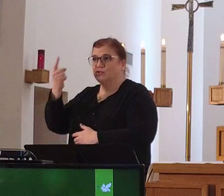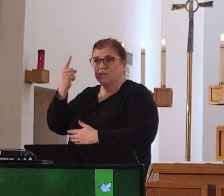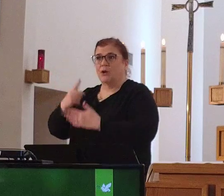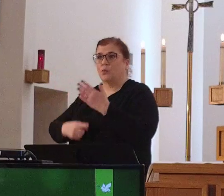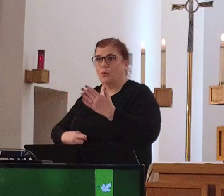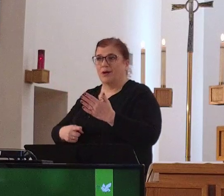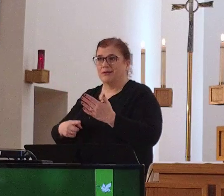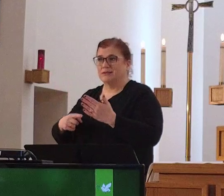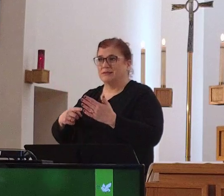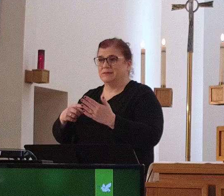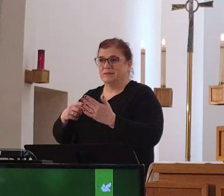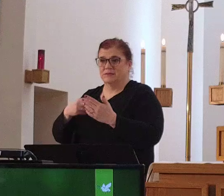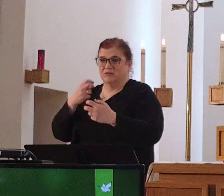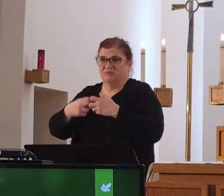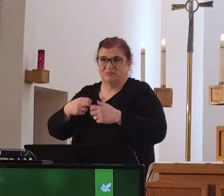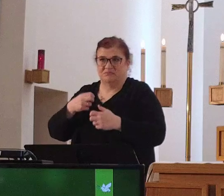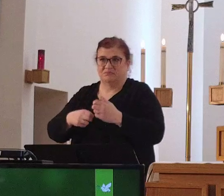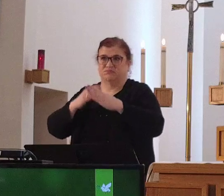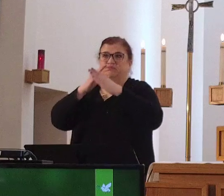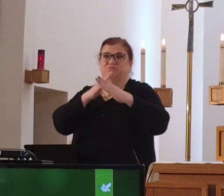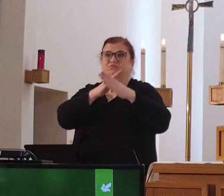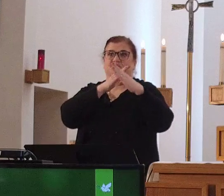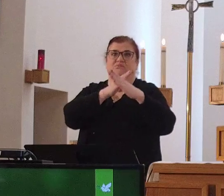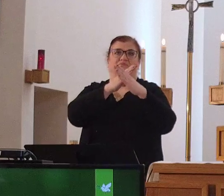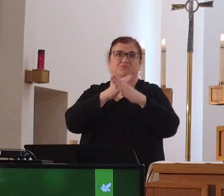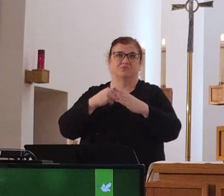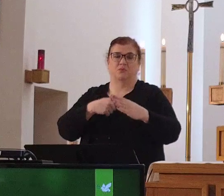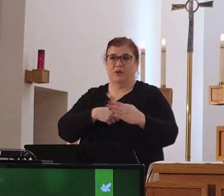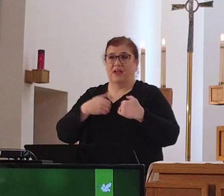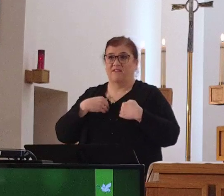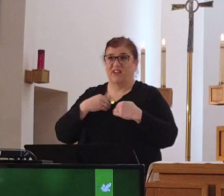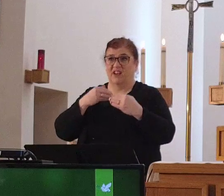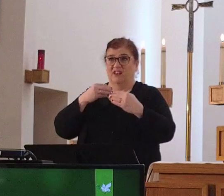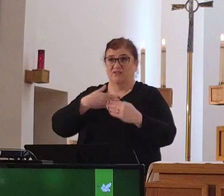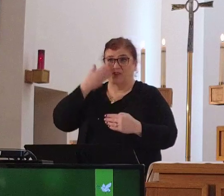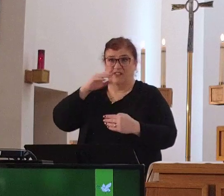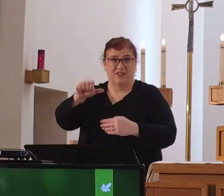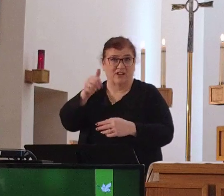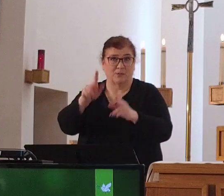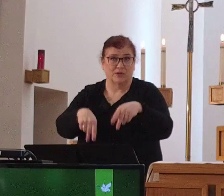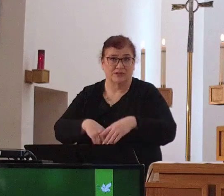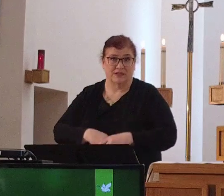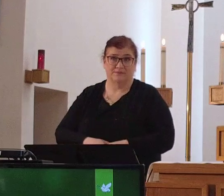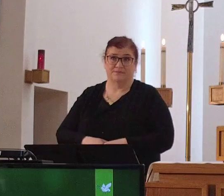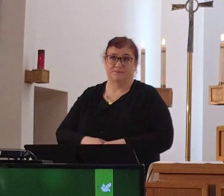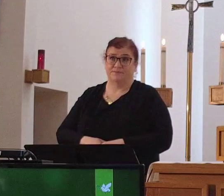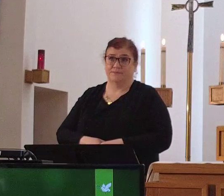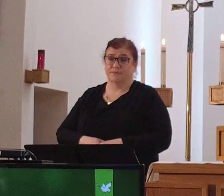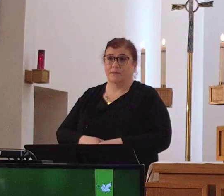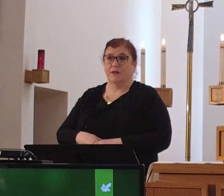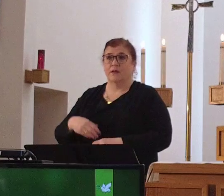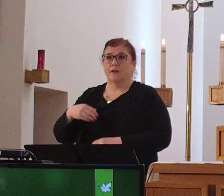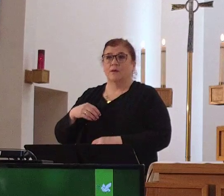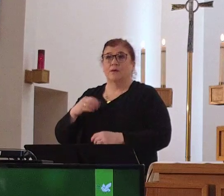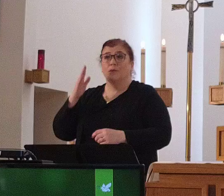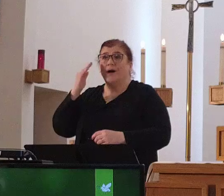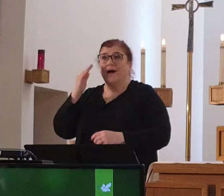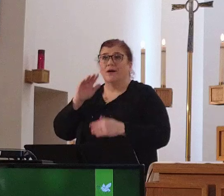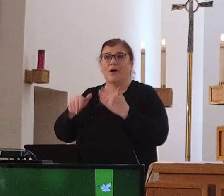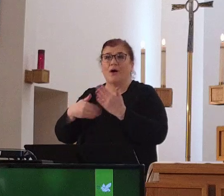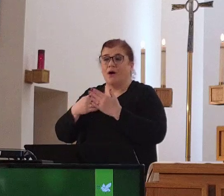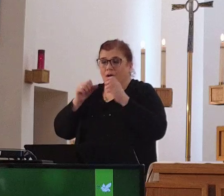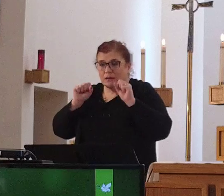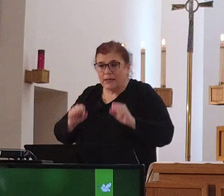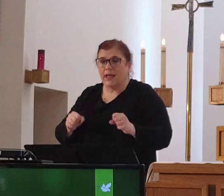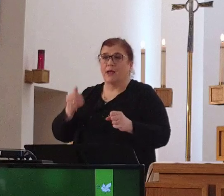what stumbling blocks we put in front of somebody else, so that all